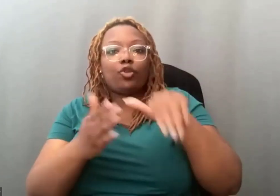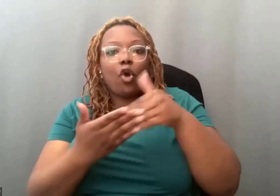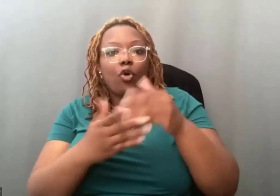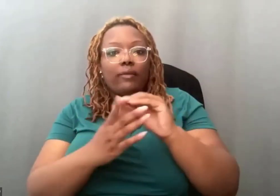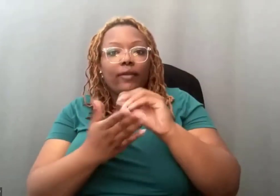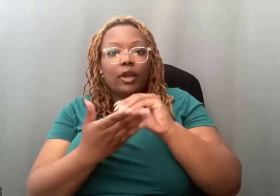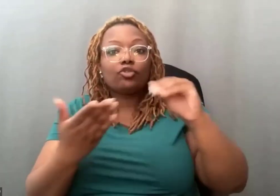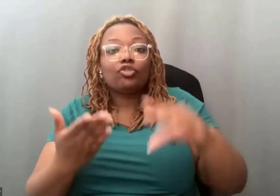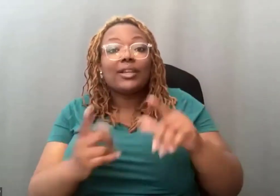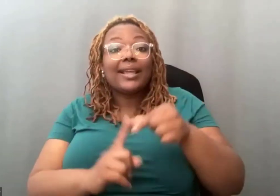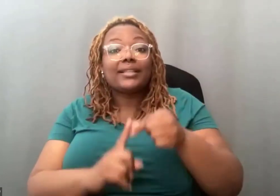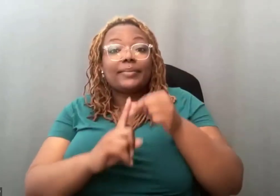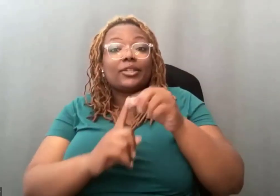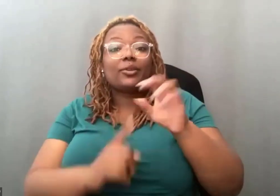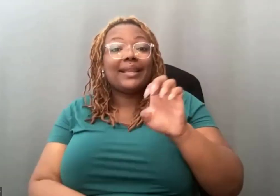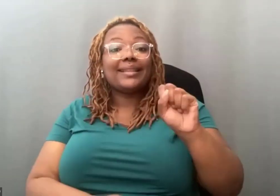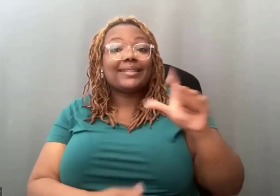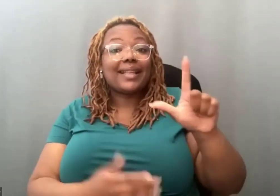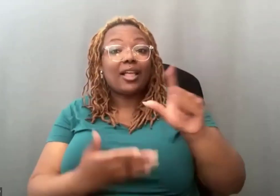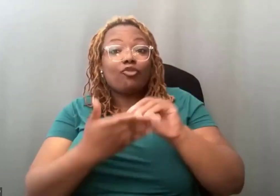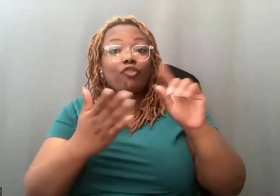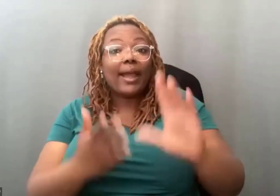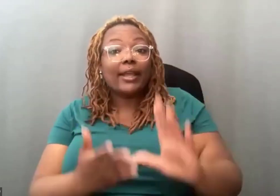that especially with our ESL writers,